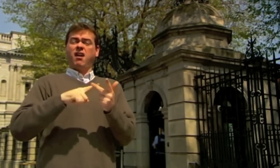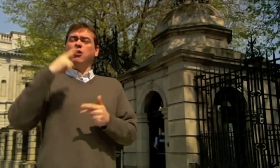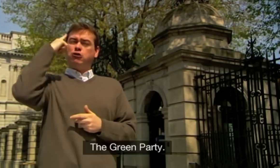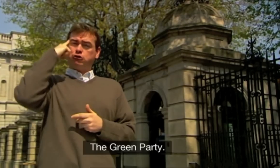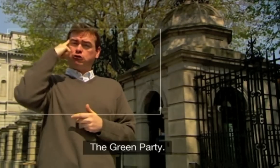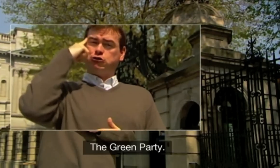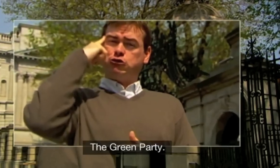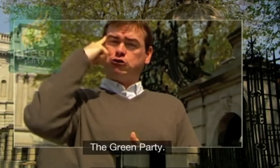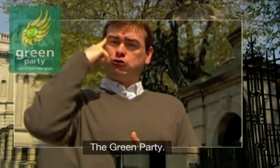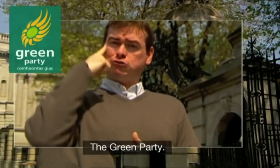the Green Party,